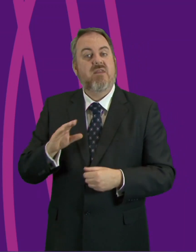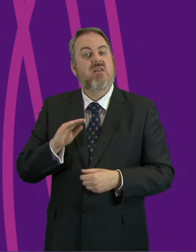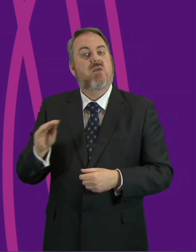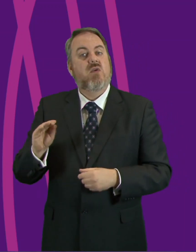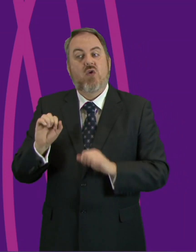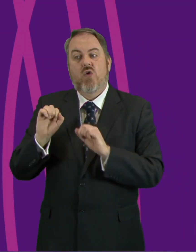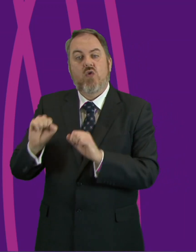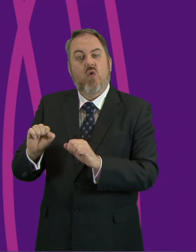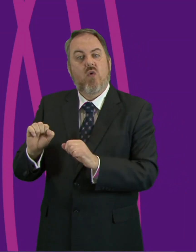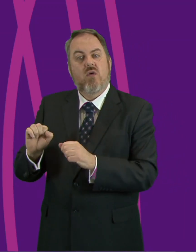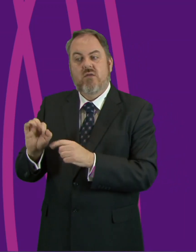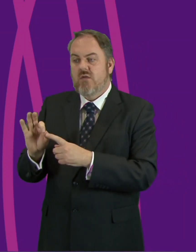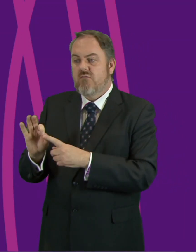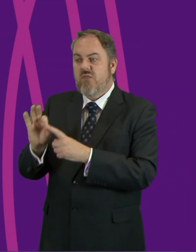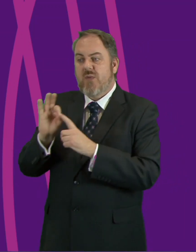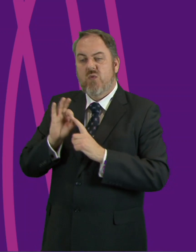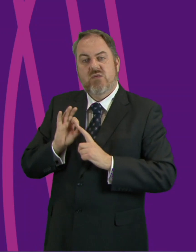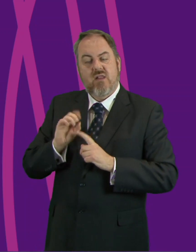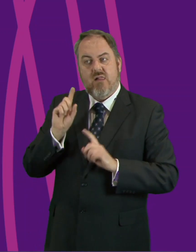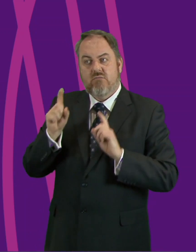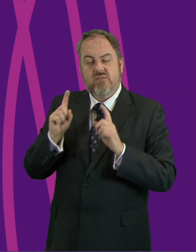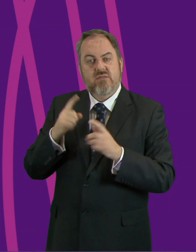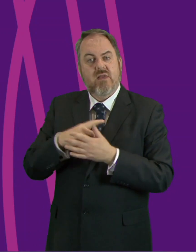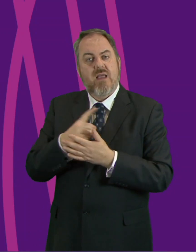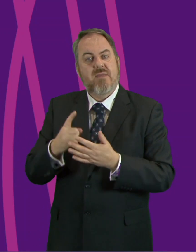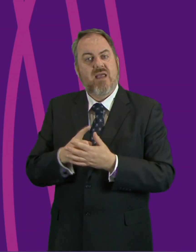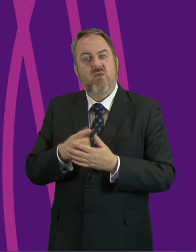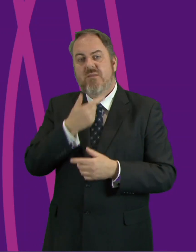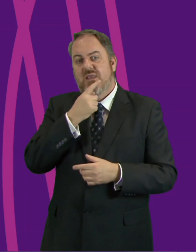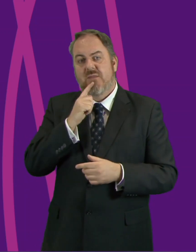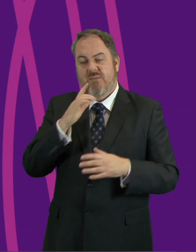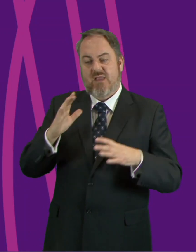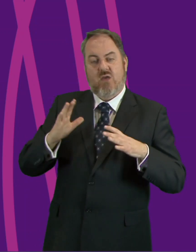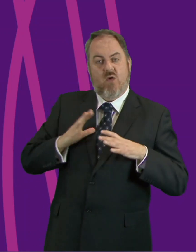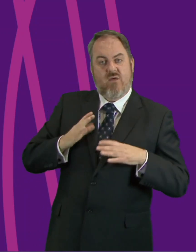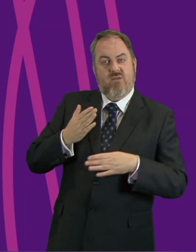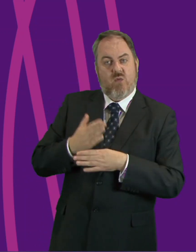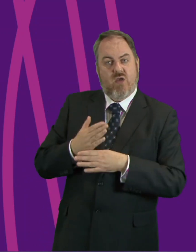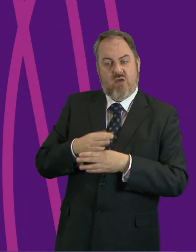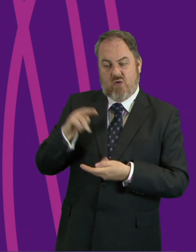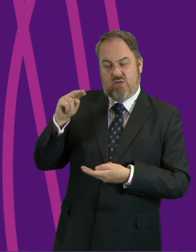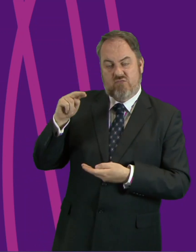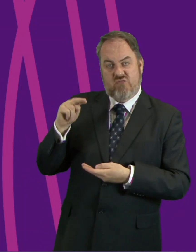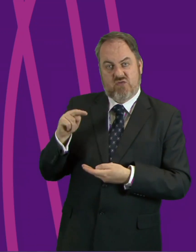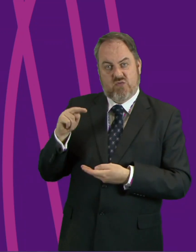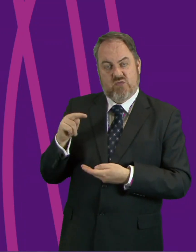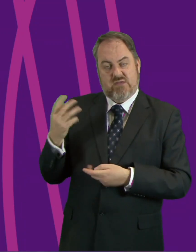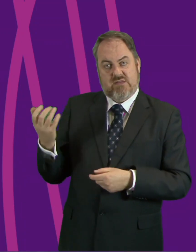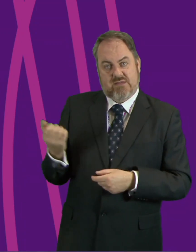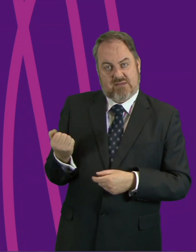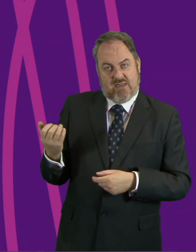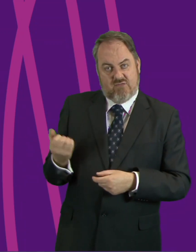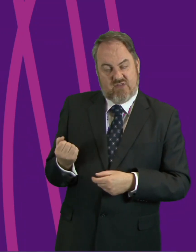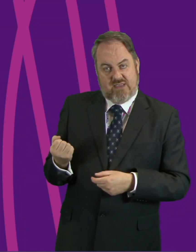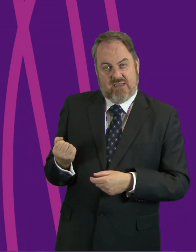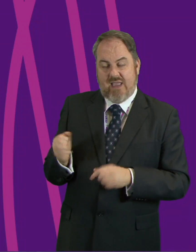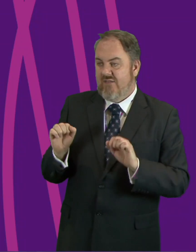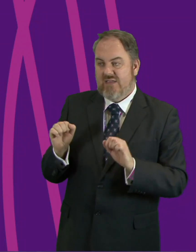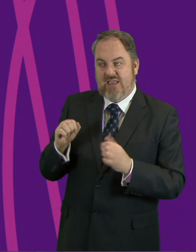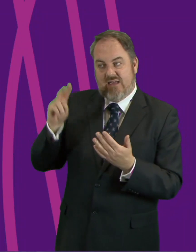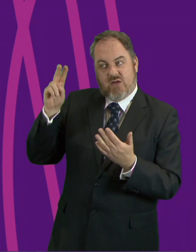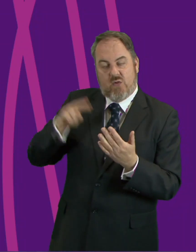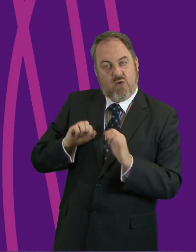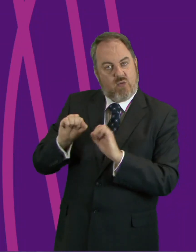proposals on the furlough scheme. I'm very, very happy to look at them in detail. As the latter part of his question alluded to,